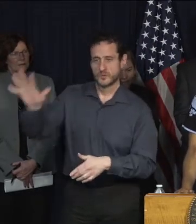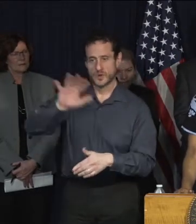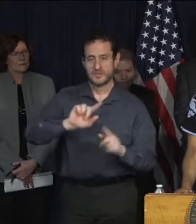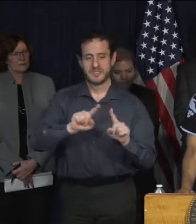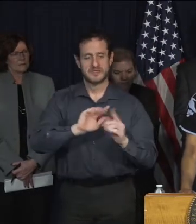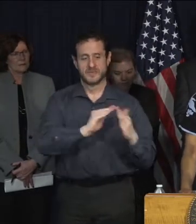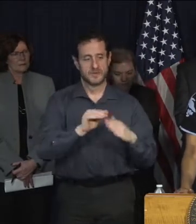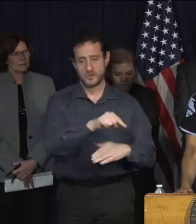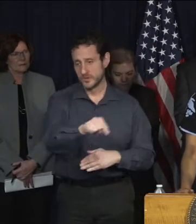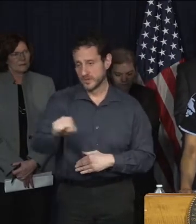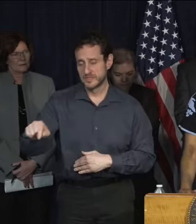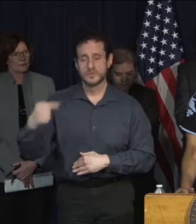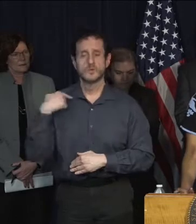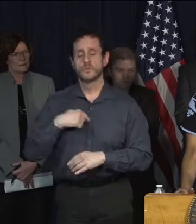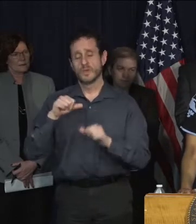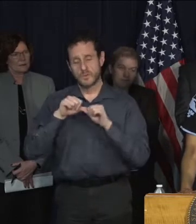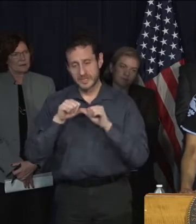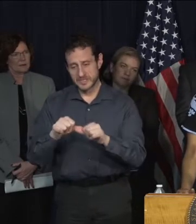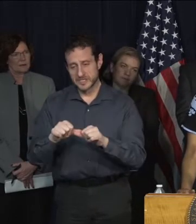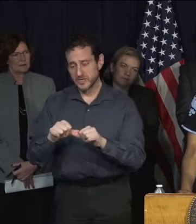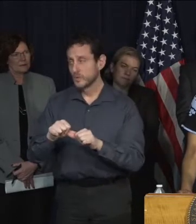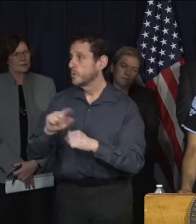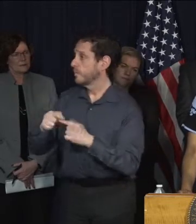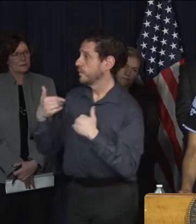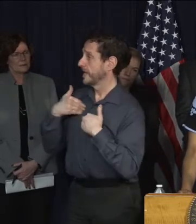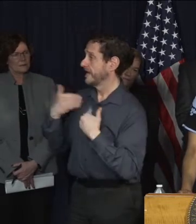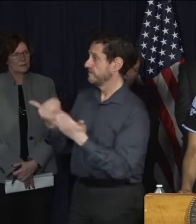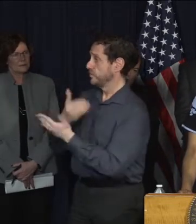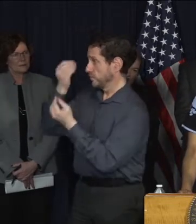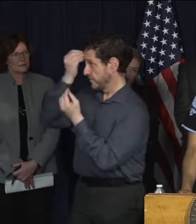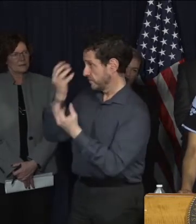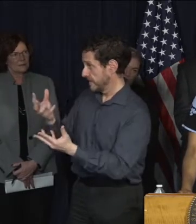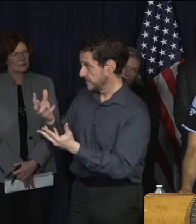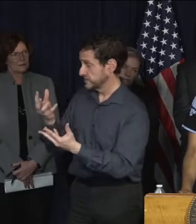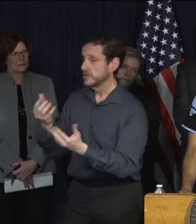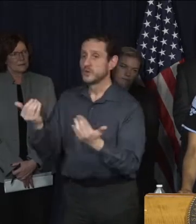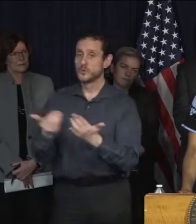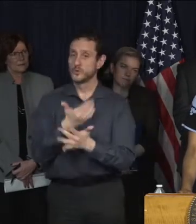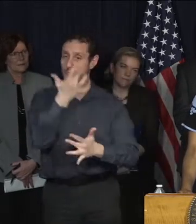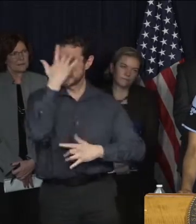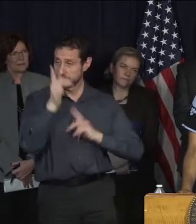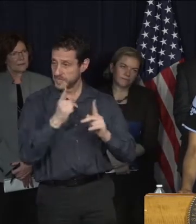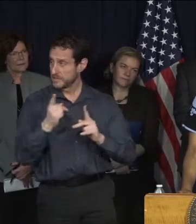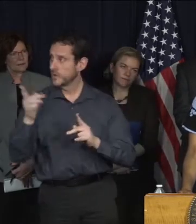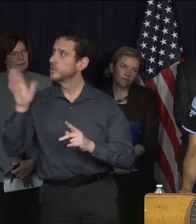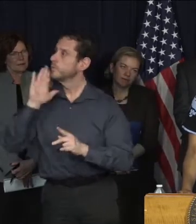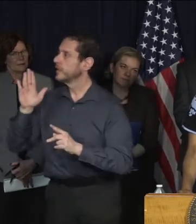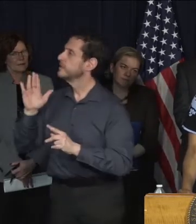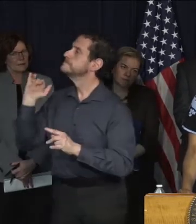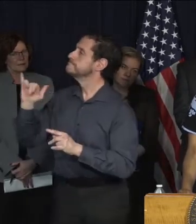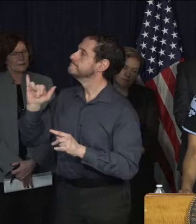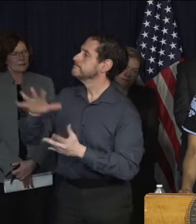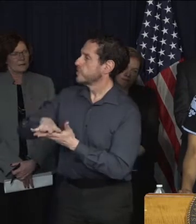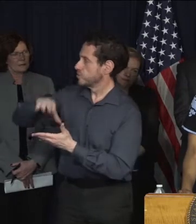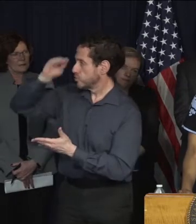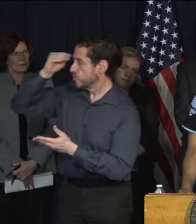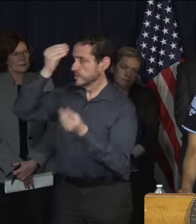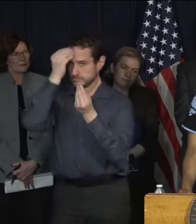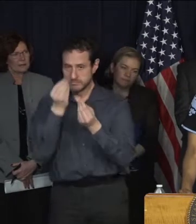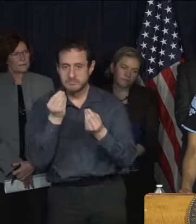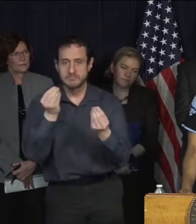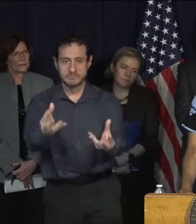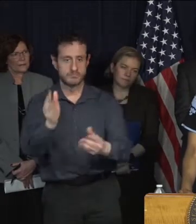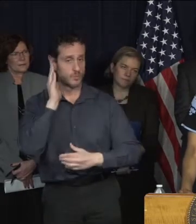will continue to be transparent and open and share any positive results as they come up. And in the meantime, we recommend